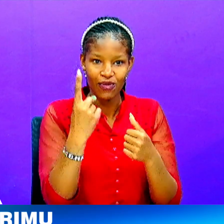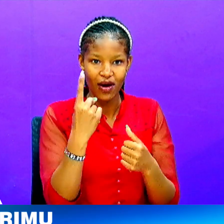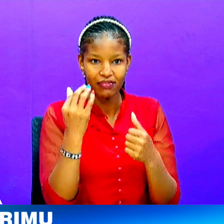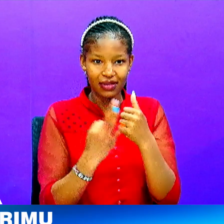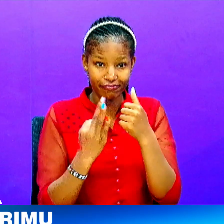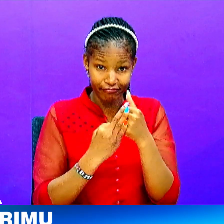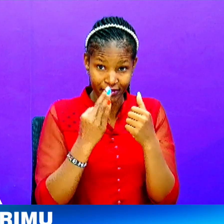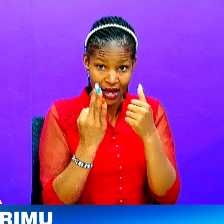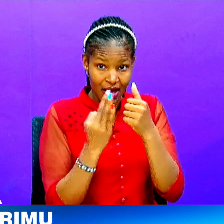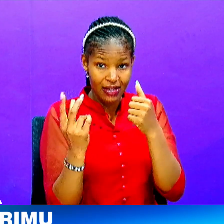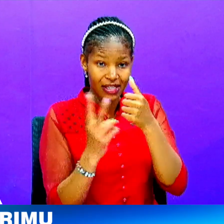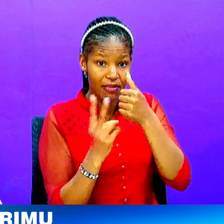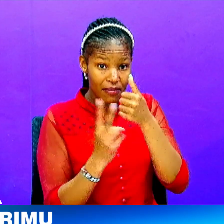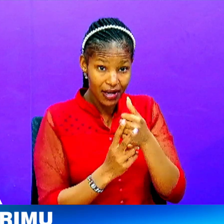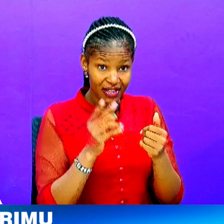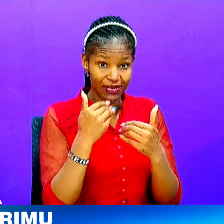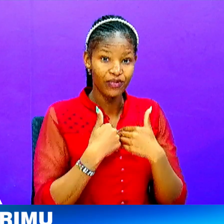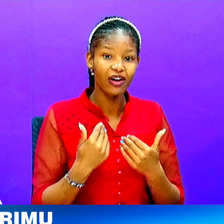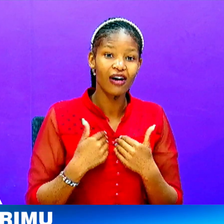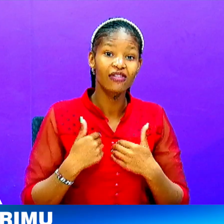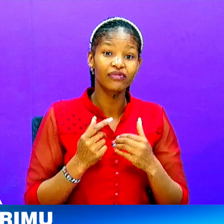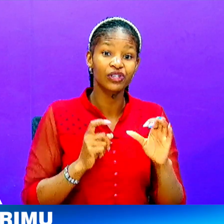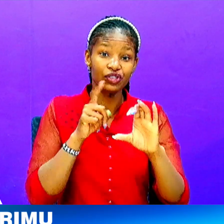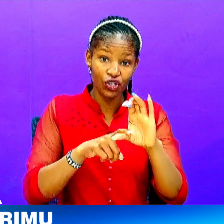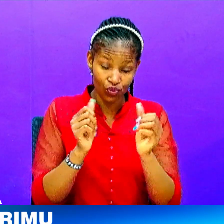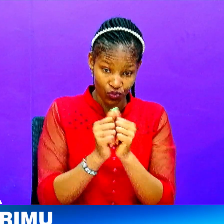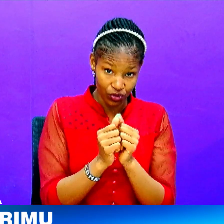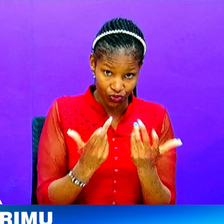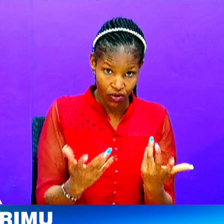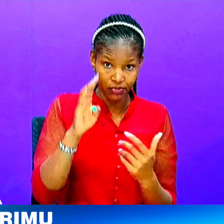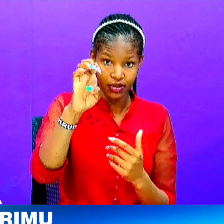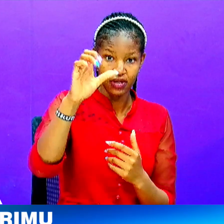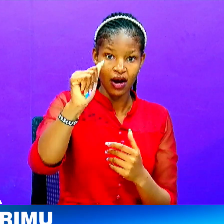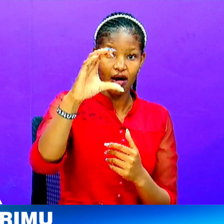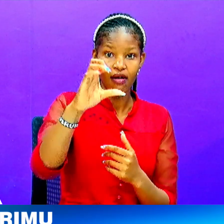Mnangagwa arrived in Nairobi on July 31st ahead of the joint